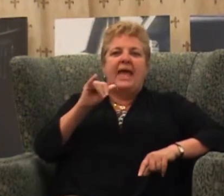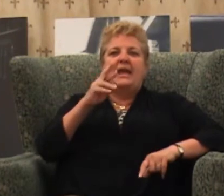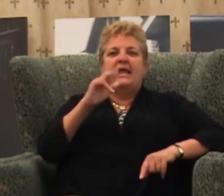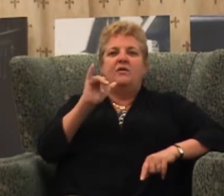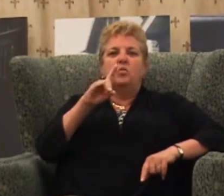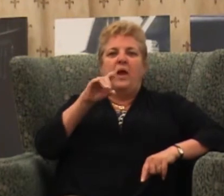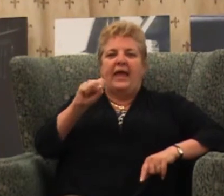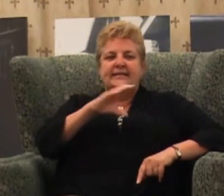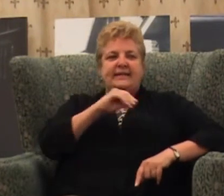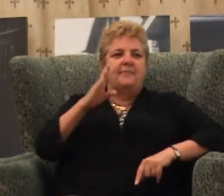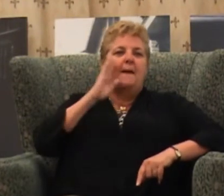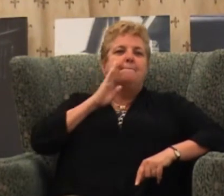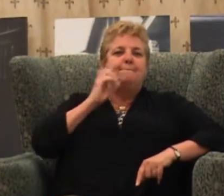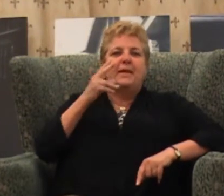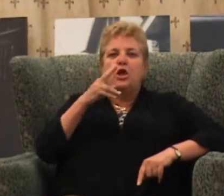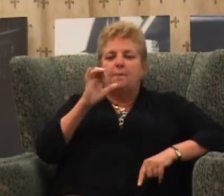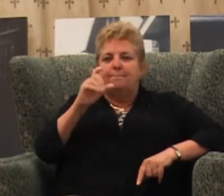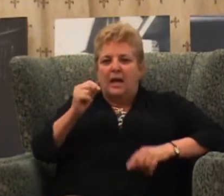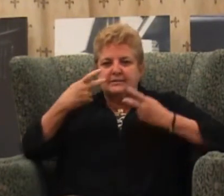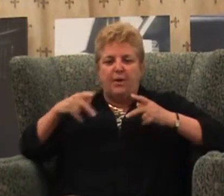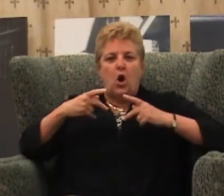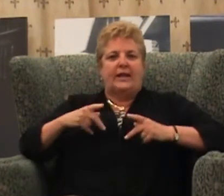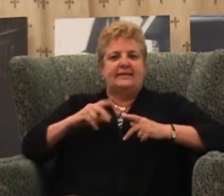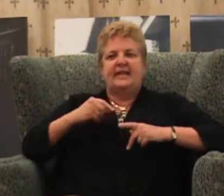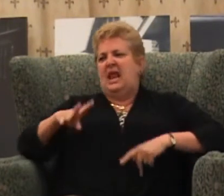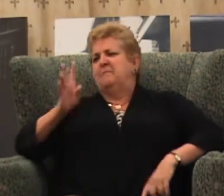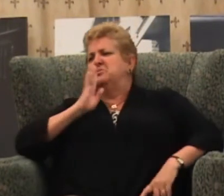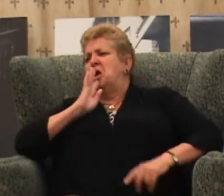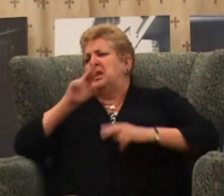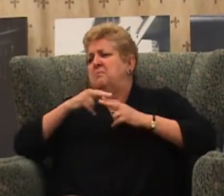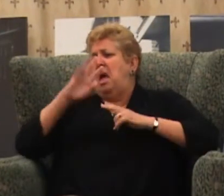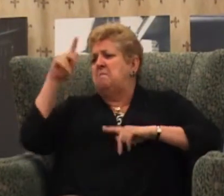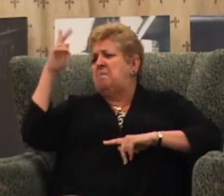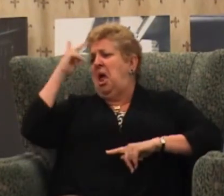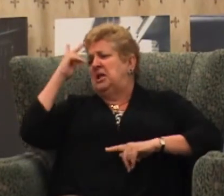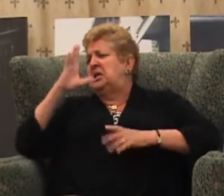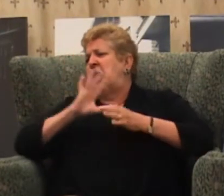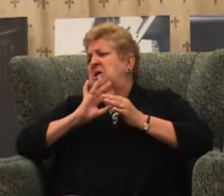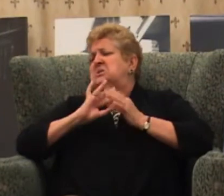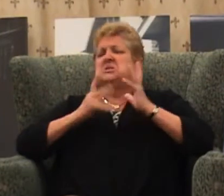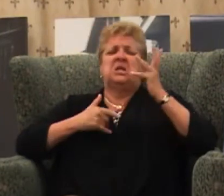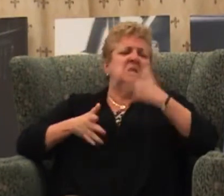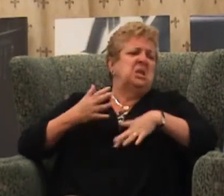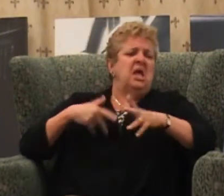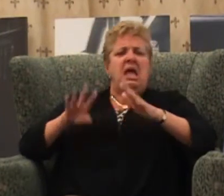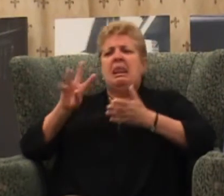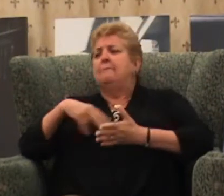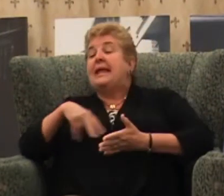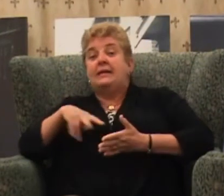And I'm going ahead and we're talking politics. And I'm dancing now. I need to let you know that when